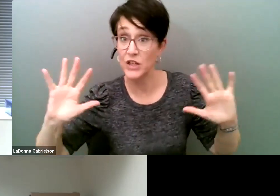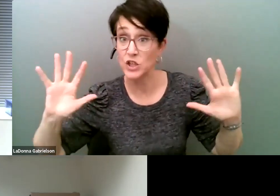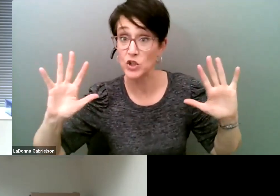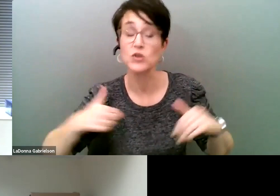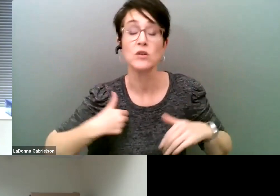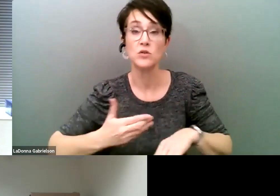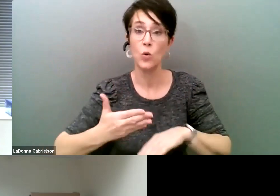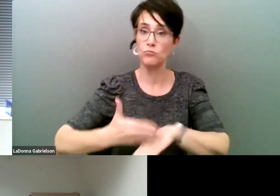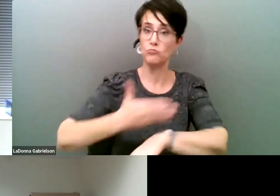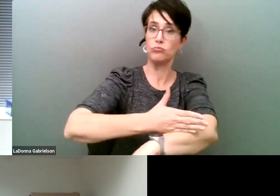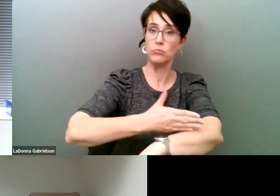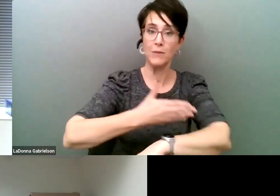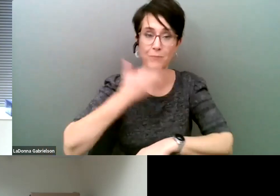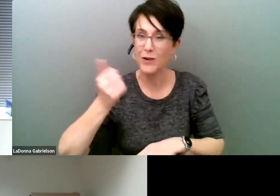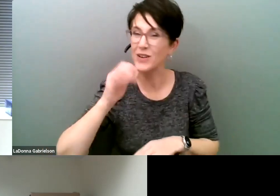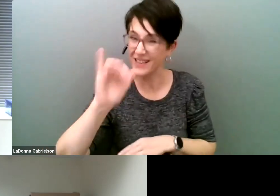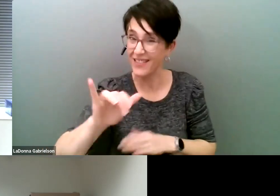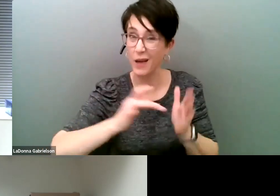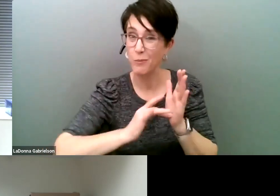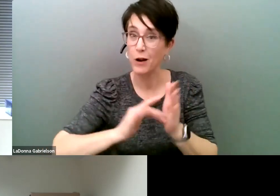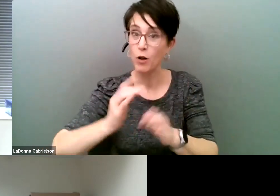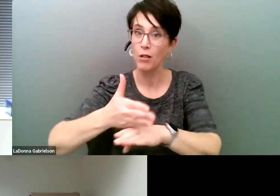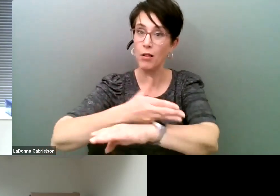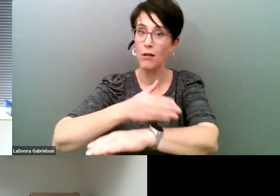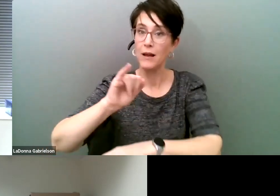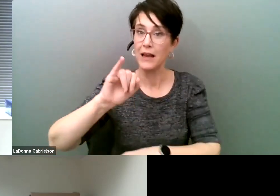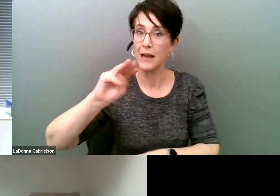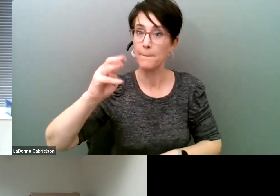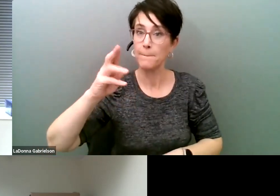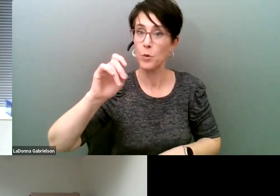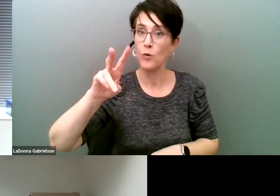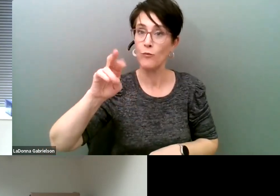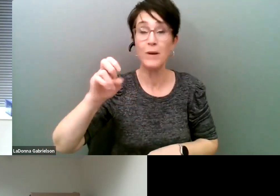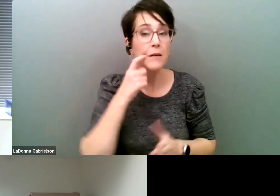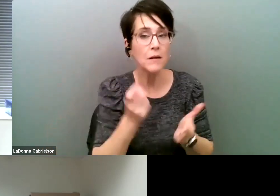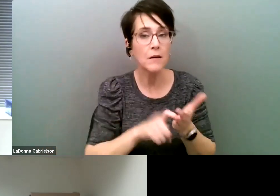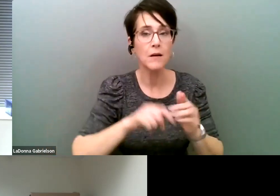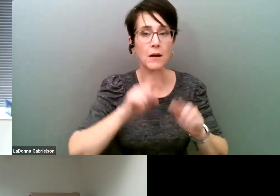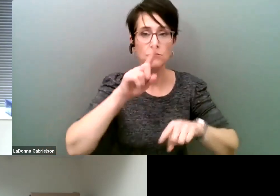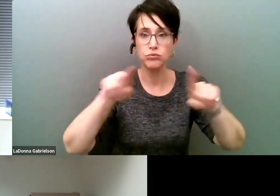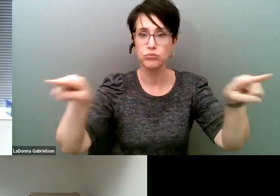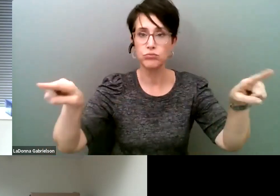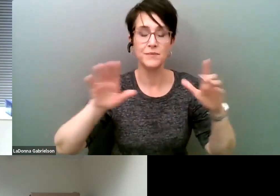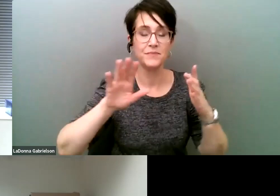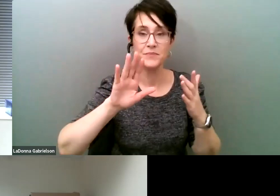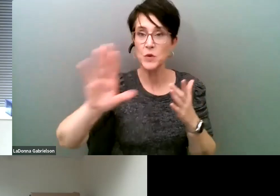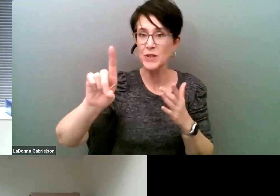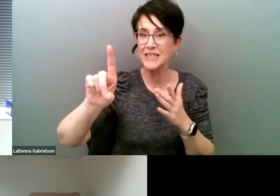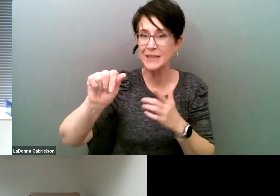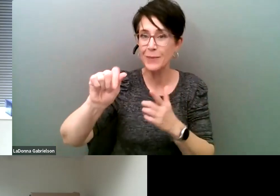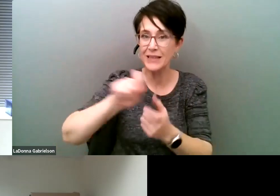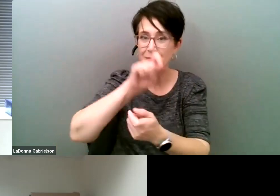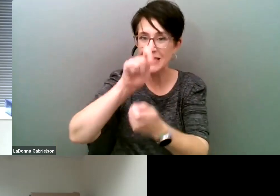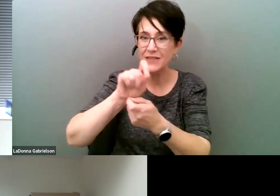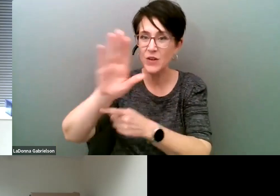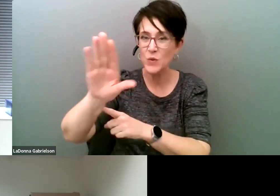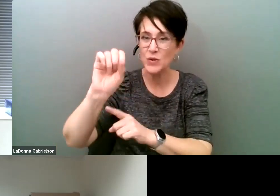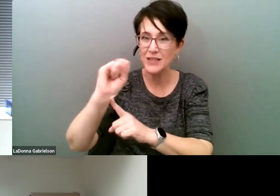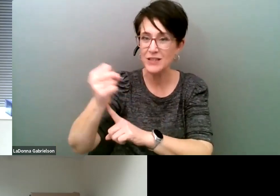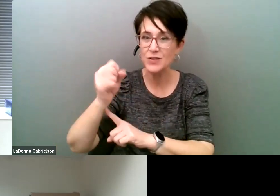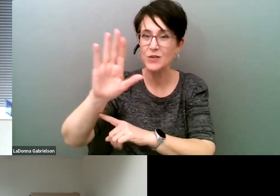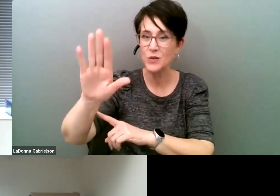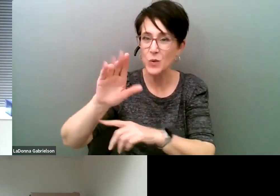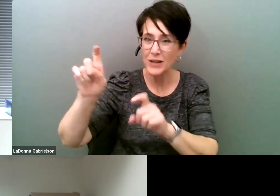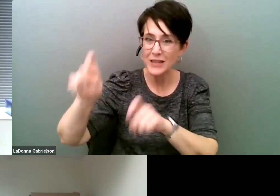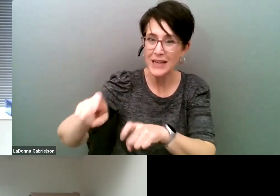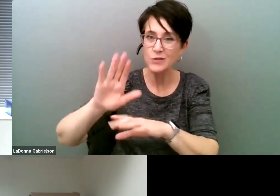more stable. So medical improvement could look different just depending on the type of disability and the